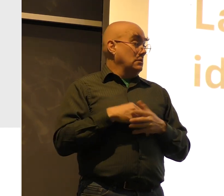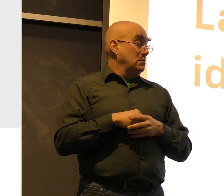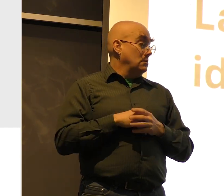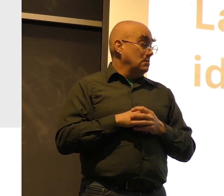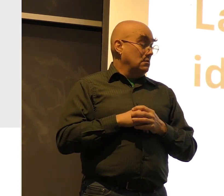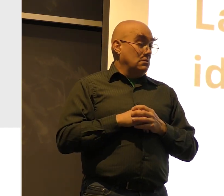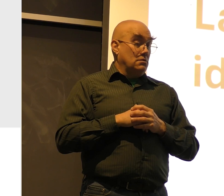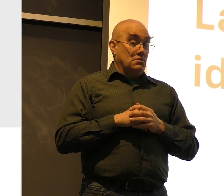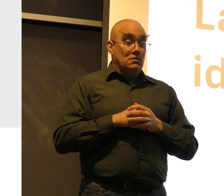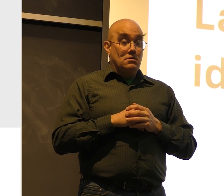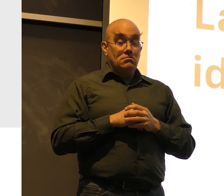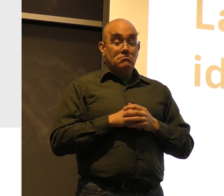deaf plus,